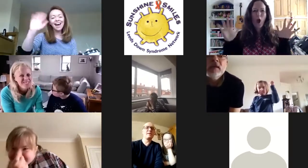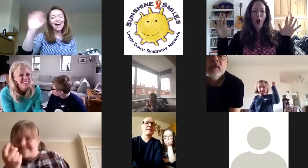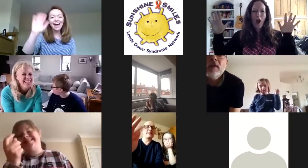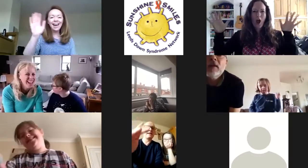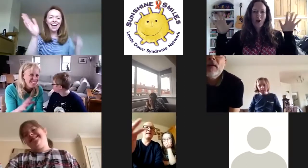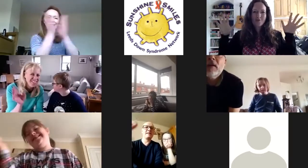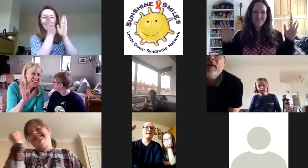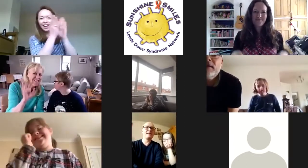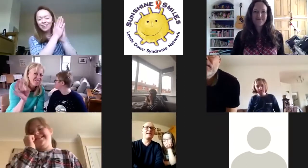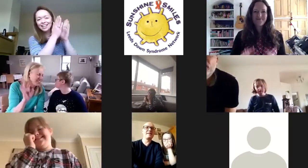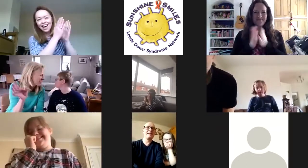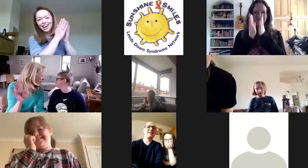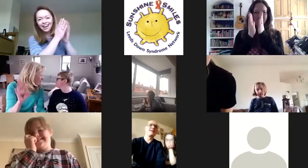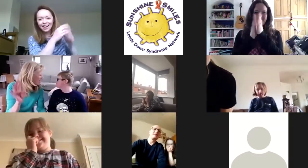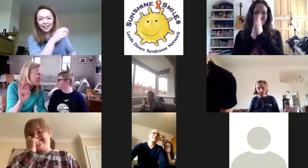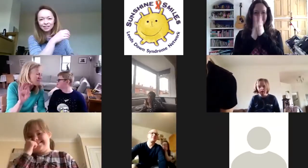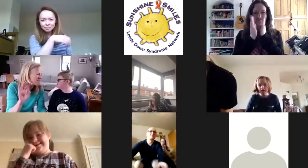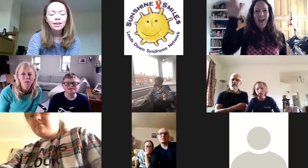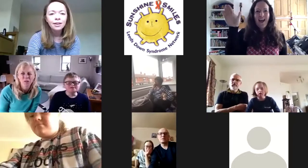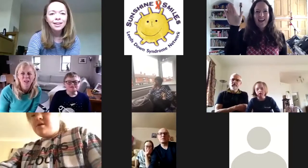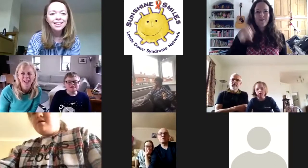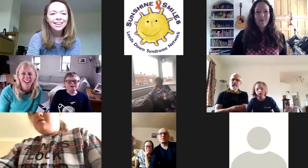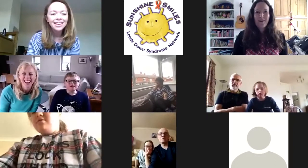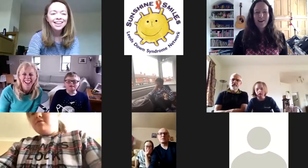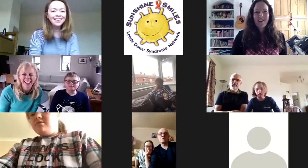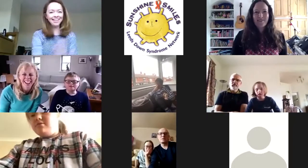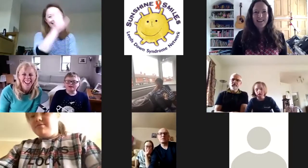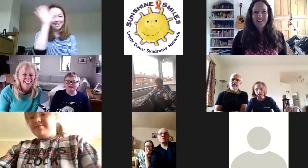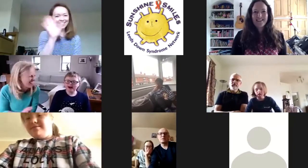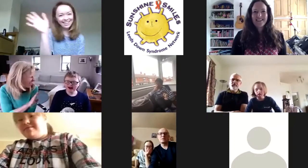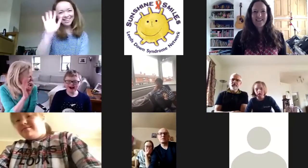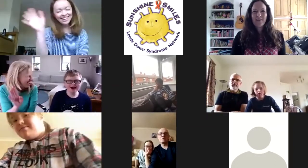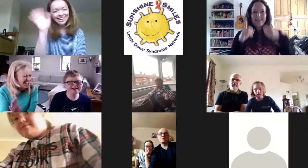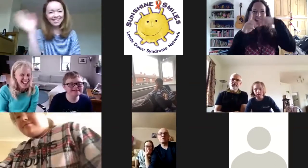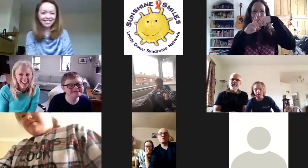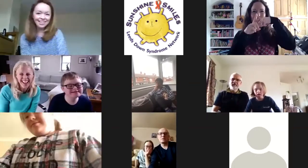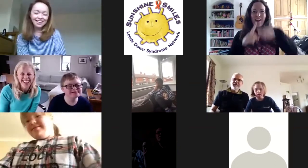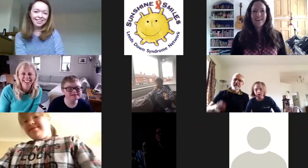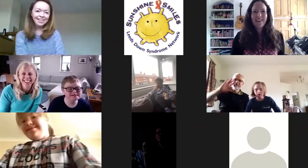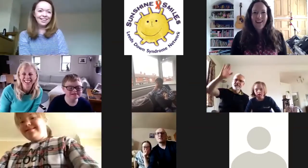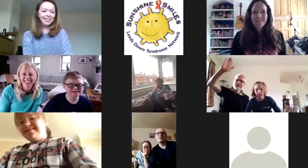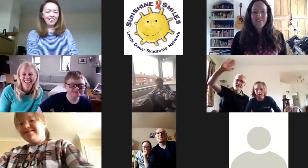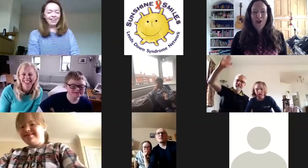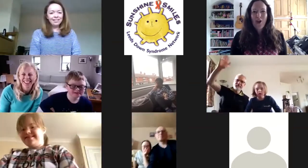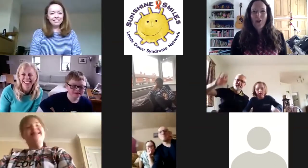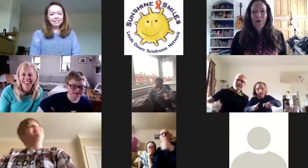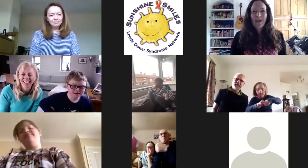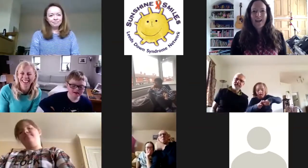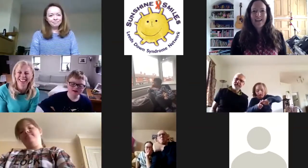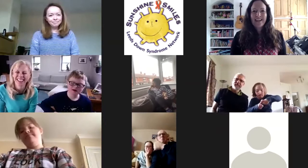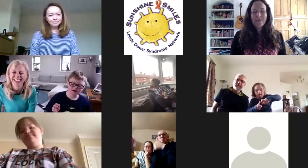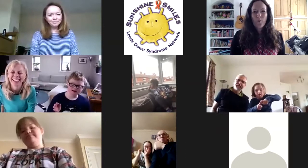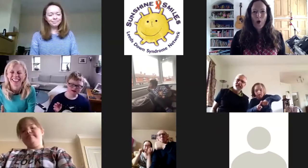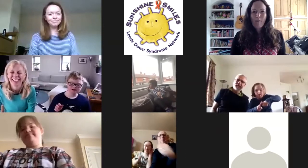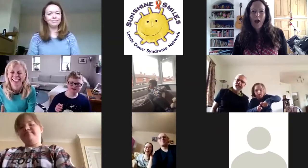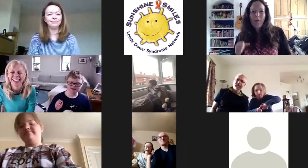come. Yay! Well done! Hi everyone, really nice to see you. It's Catherine. So we